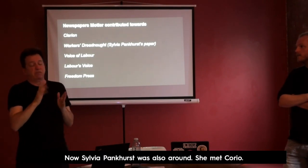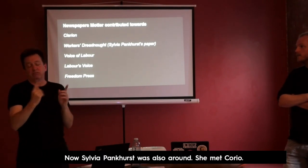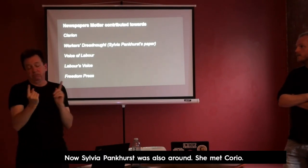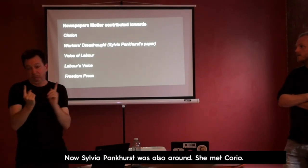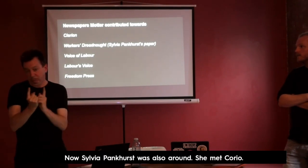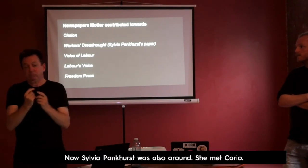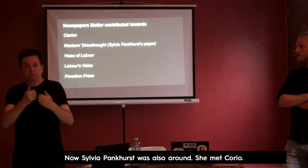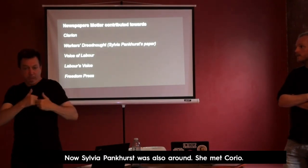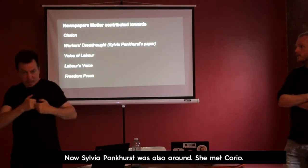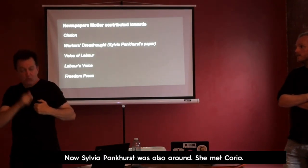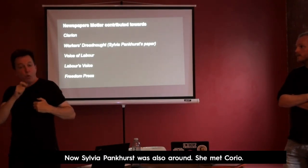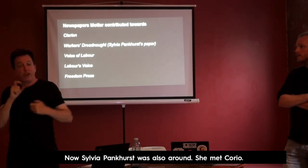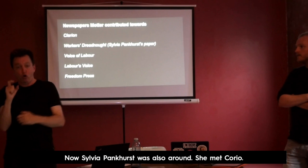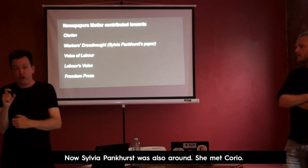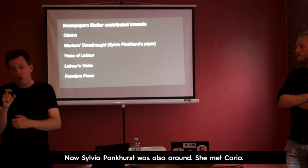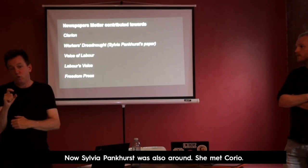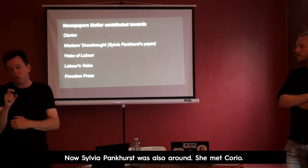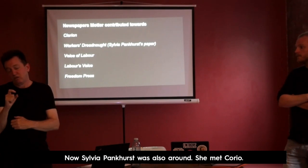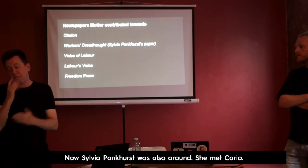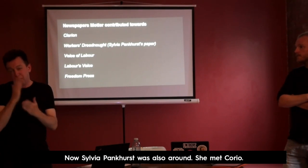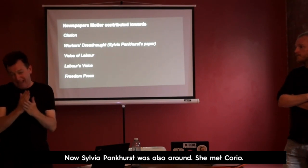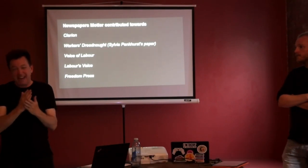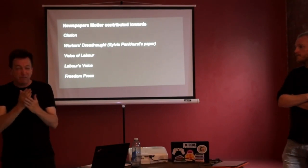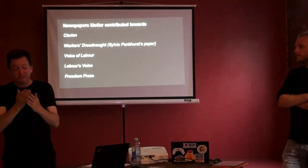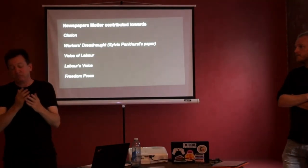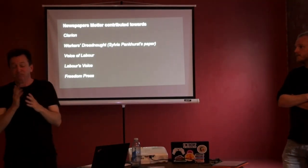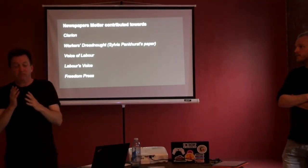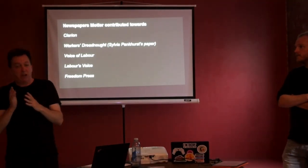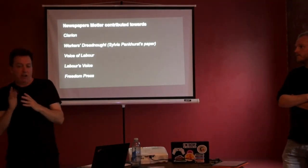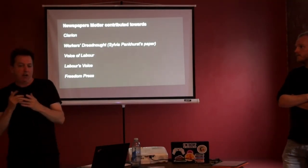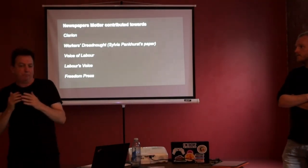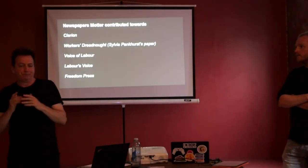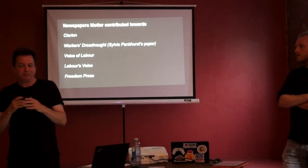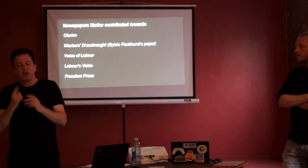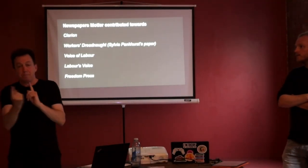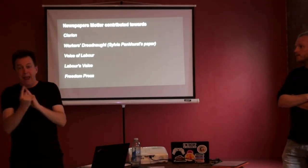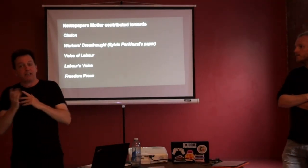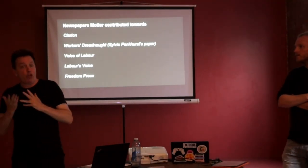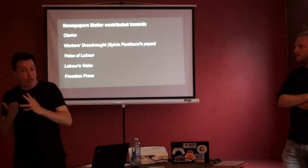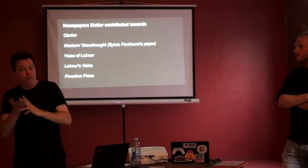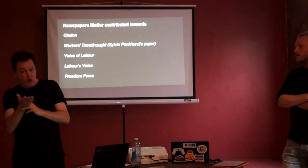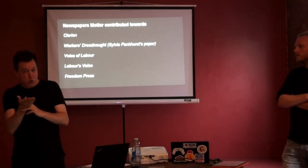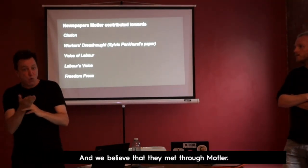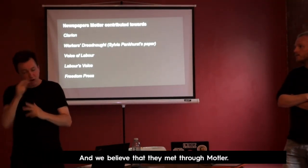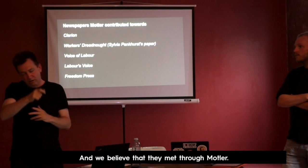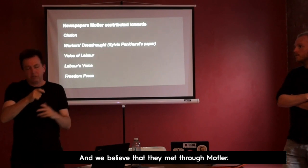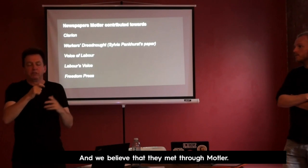also around. She met Corio, And we